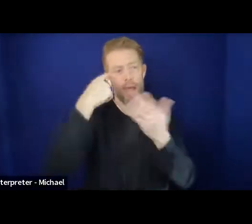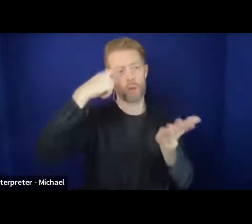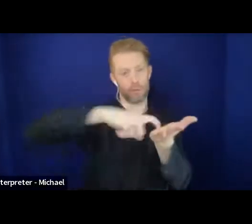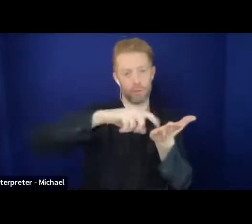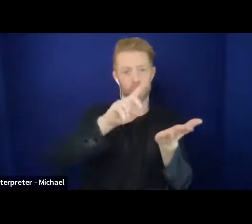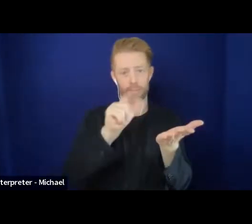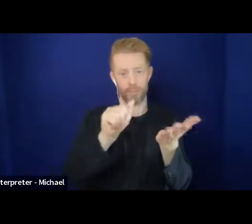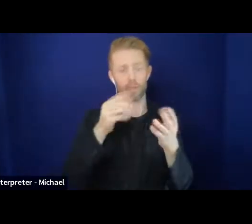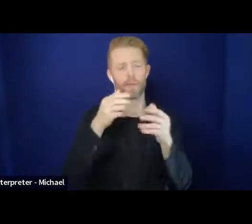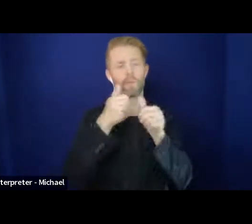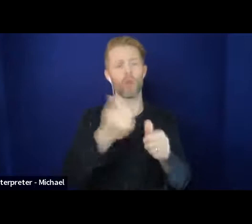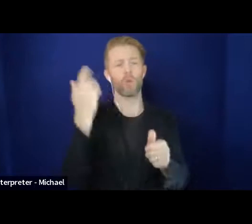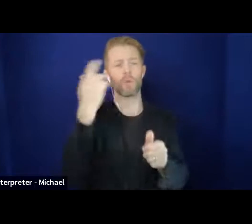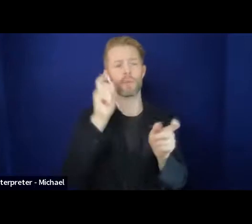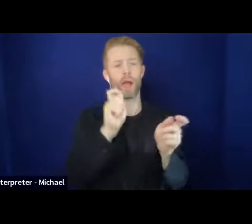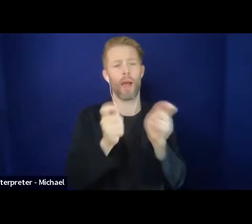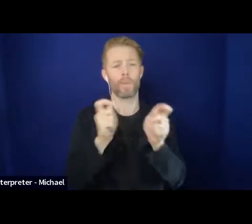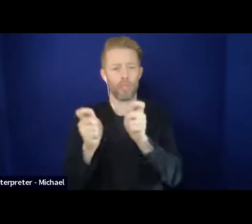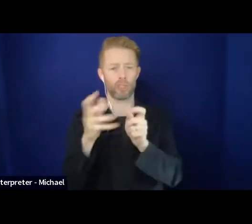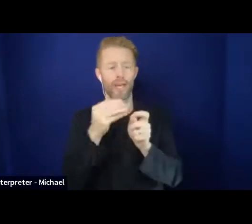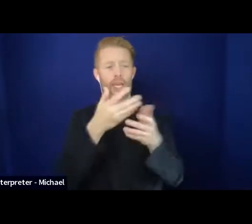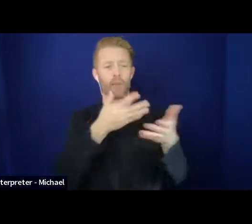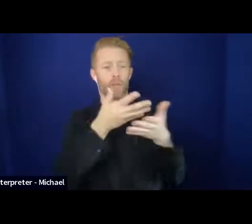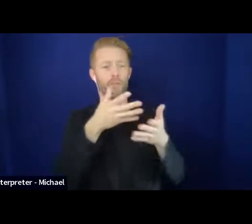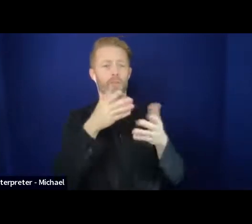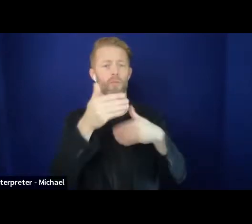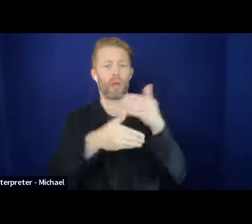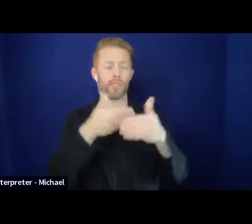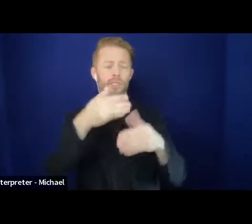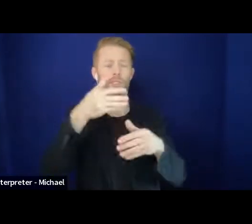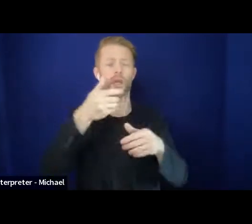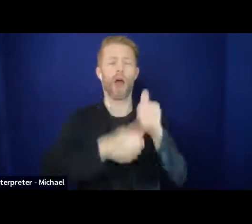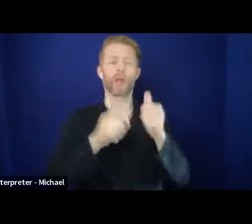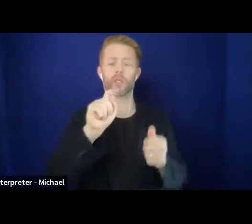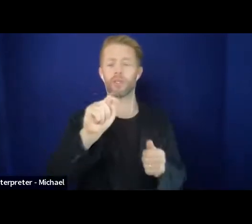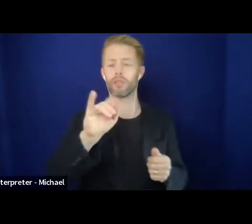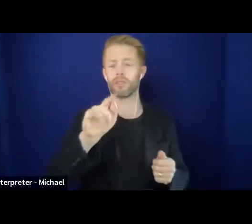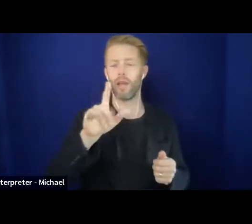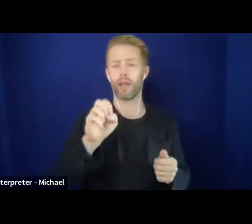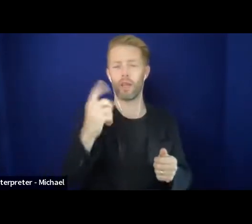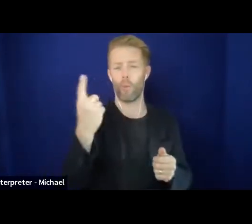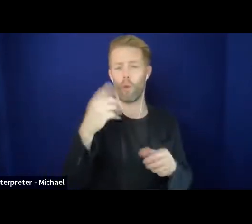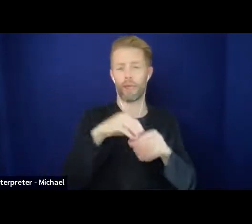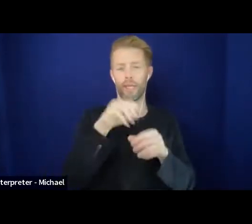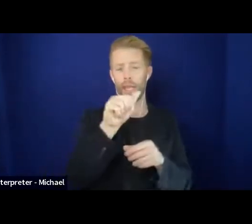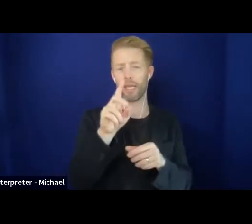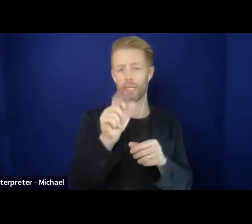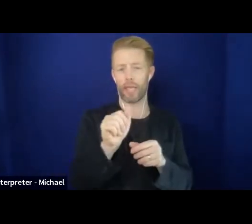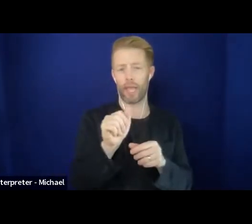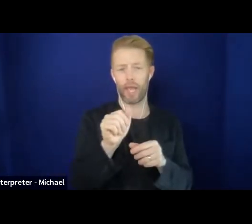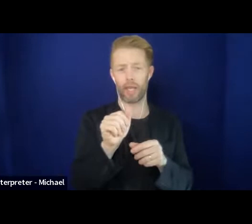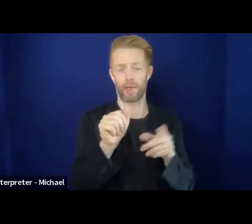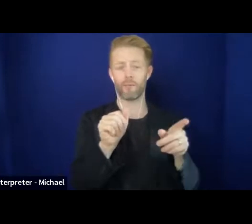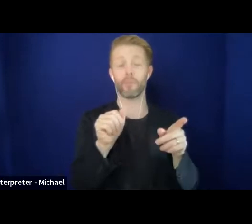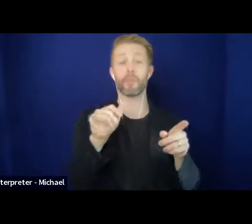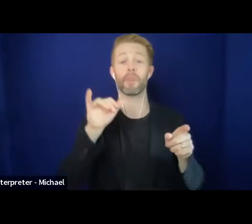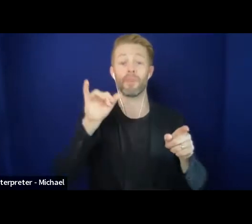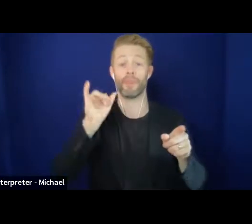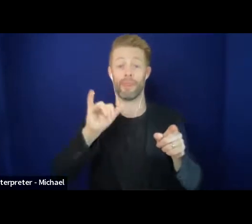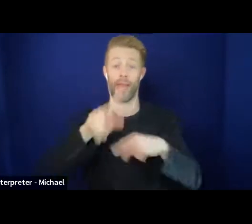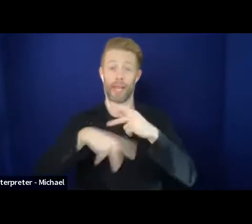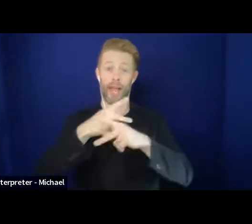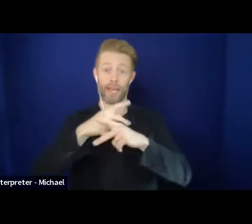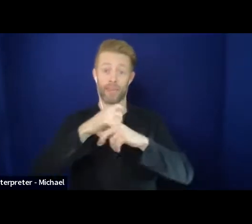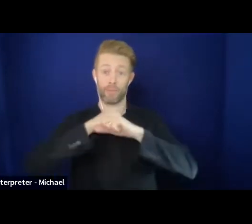interactive process required under Title I of the ADA. And unfortunately, those protections do